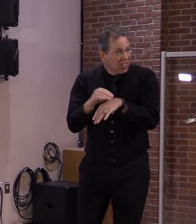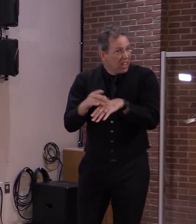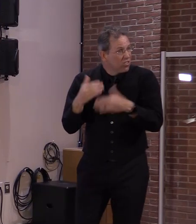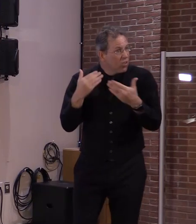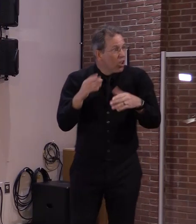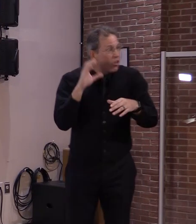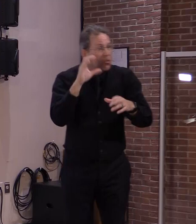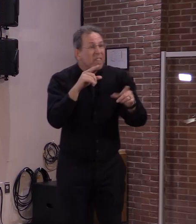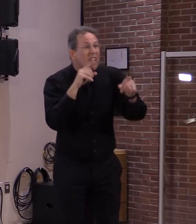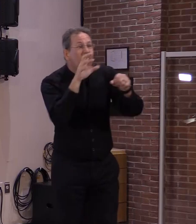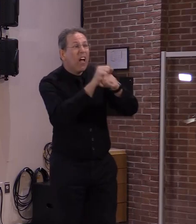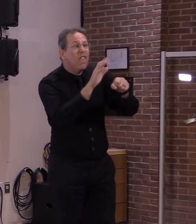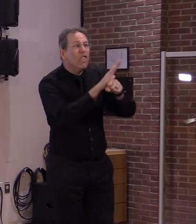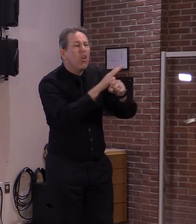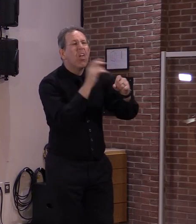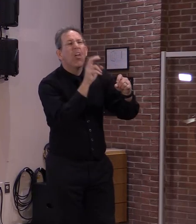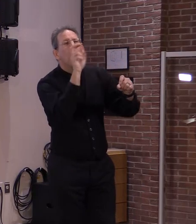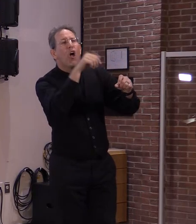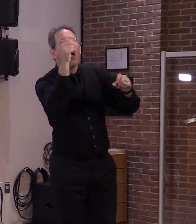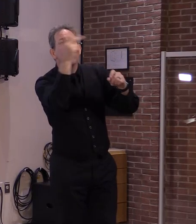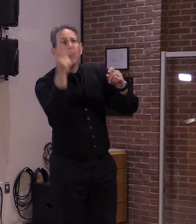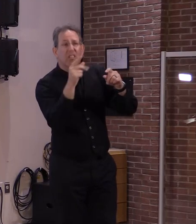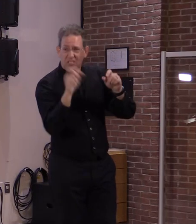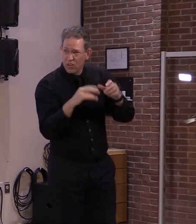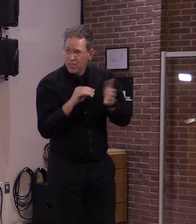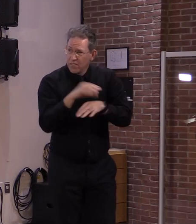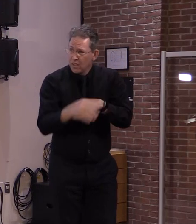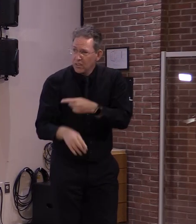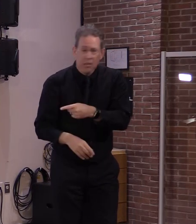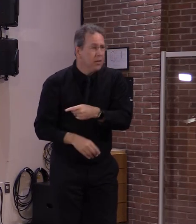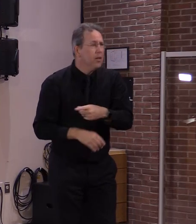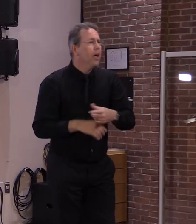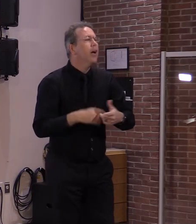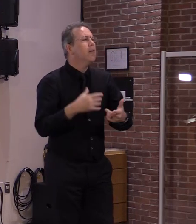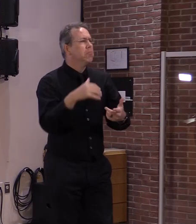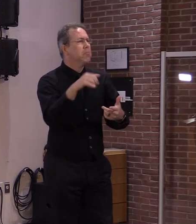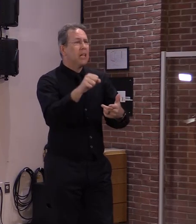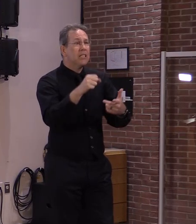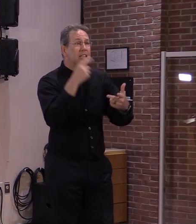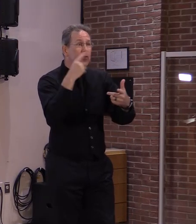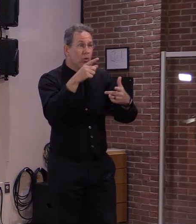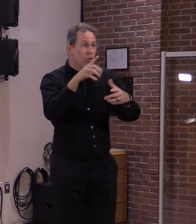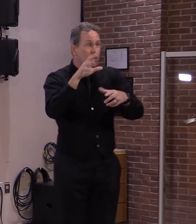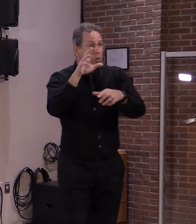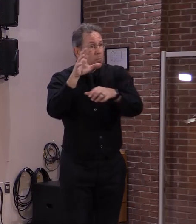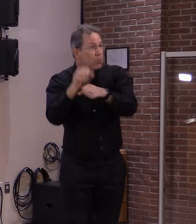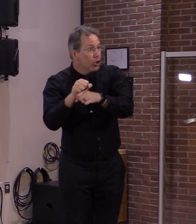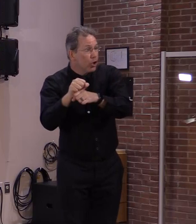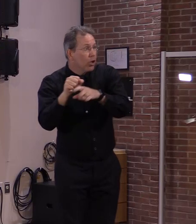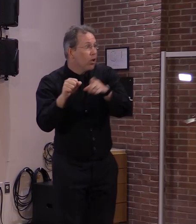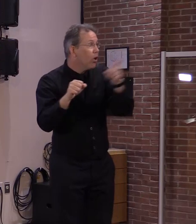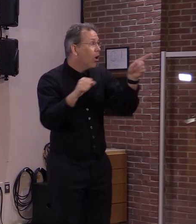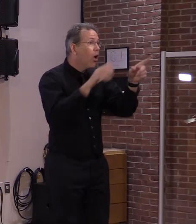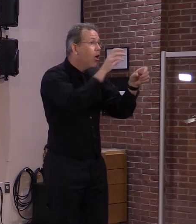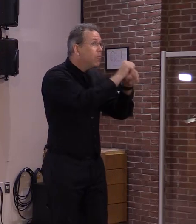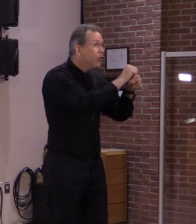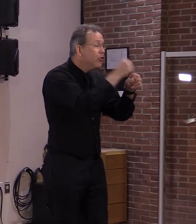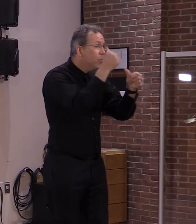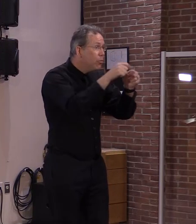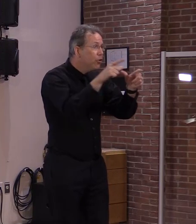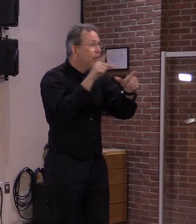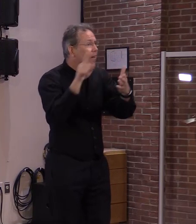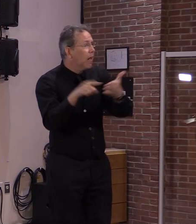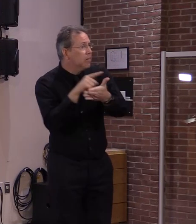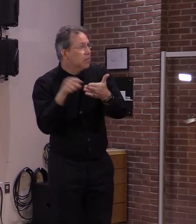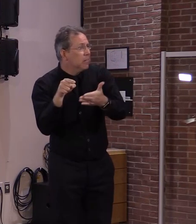appointment, and don't forget to look at the pharmacies. CVS opens new appointments every day in all of their